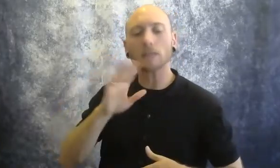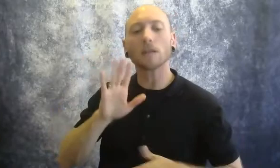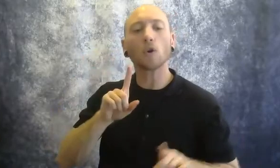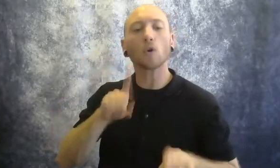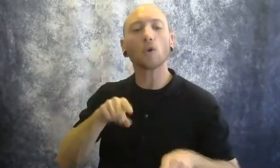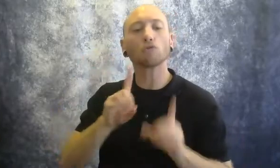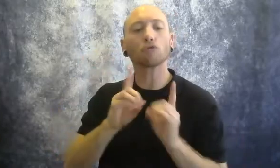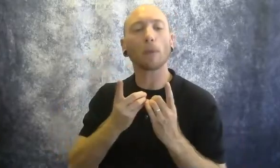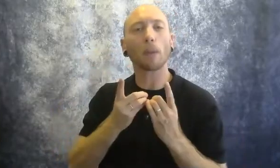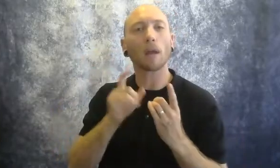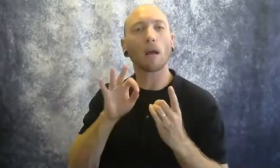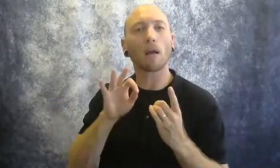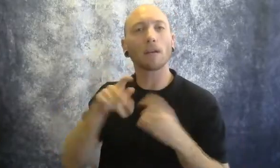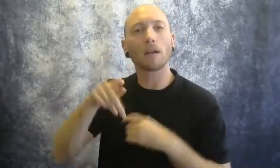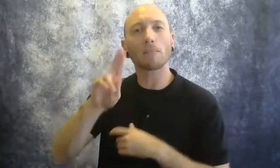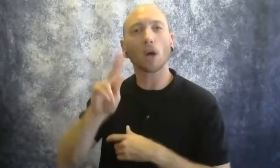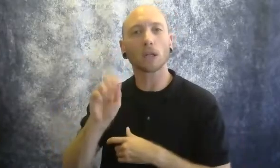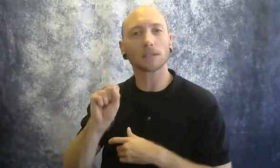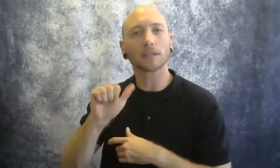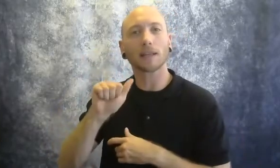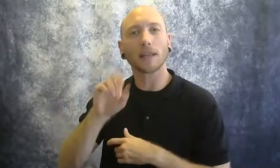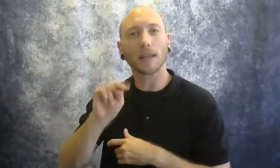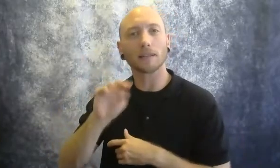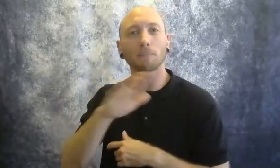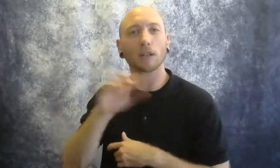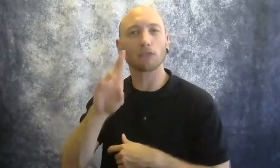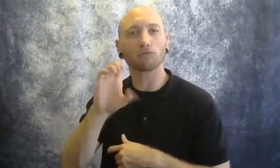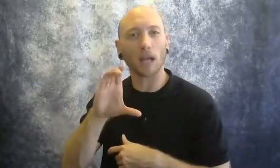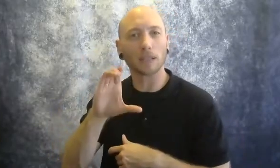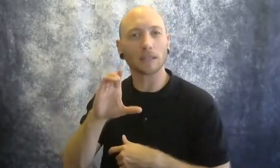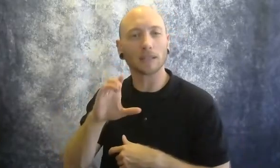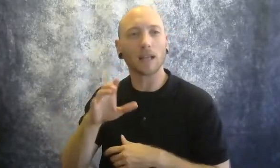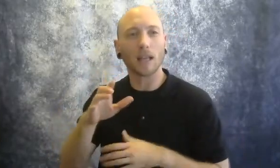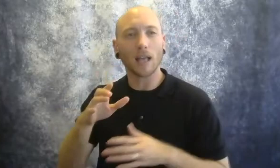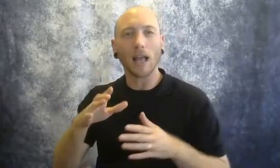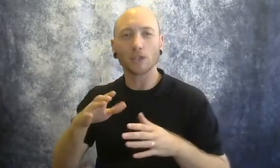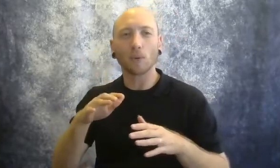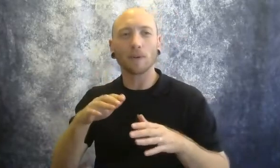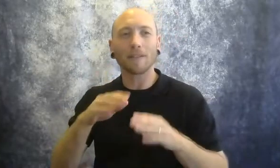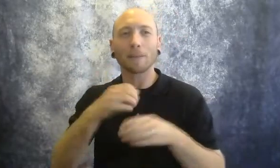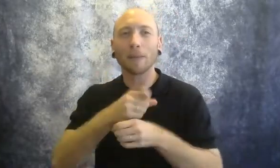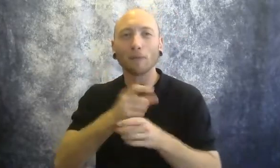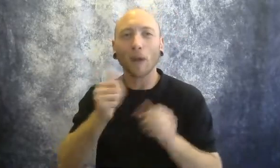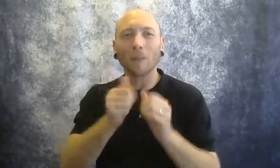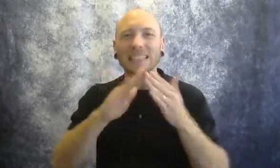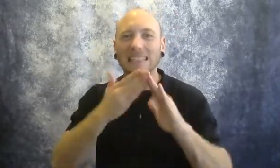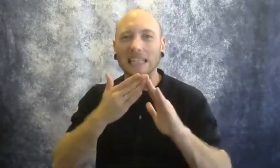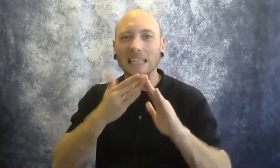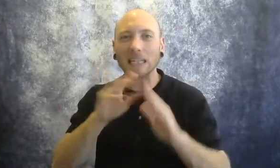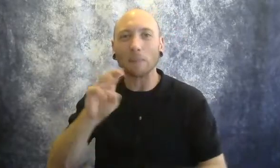the voice again, go down to the Department of Parks and Recreations and make your amend to the city of Manhattan Beach.